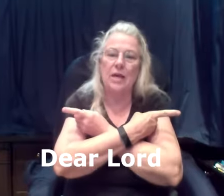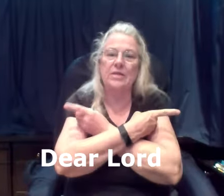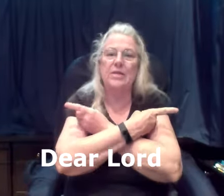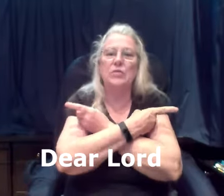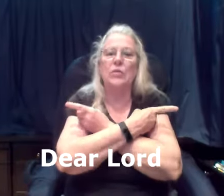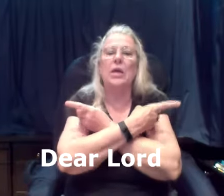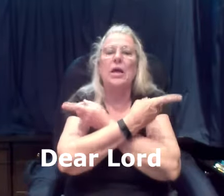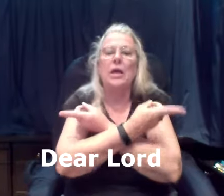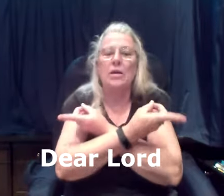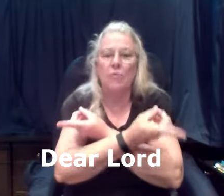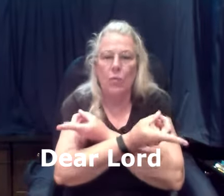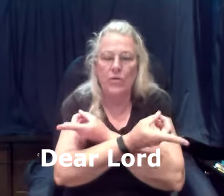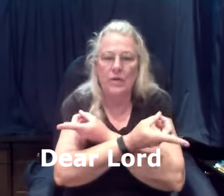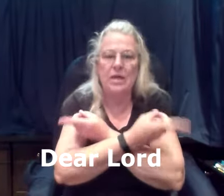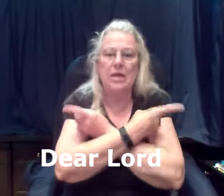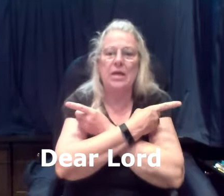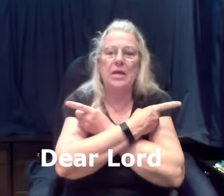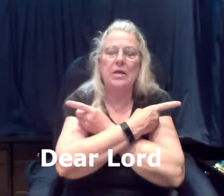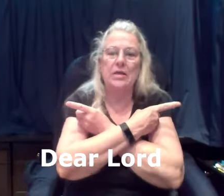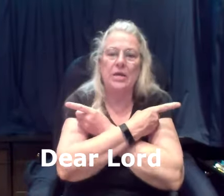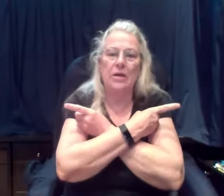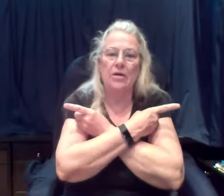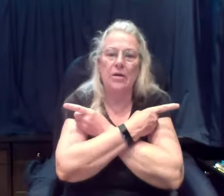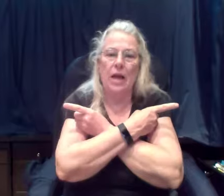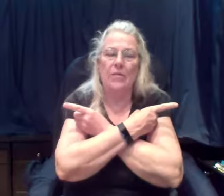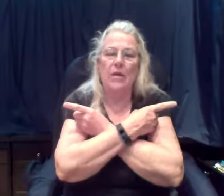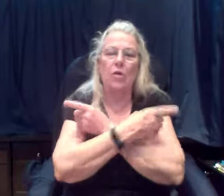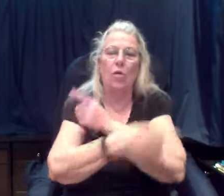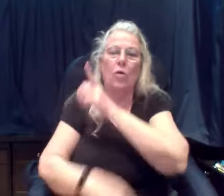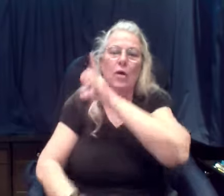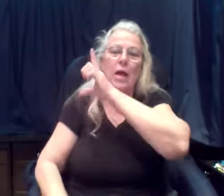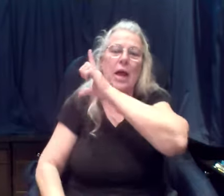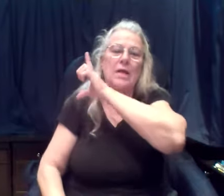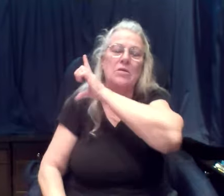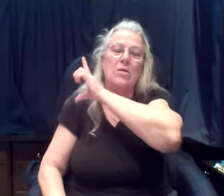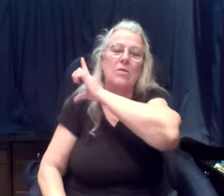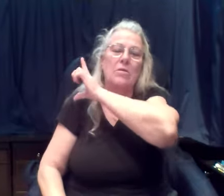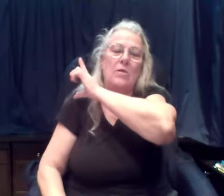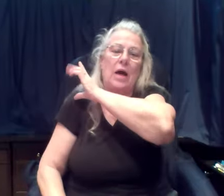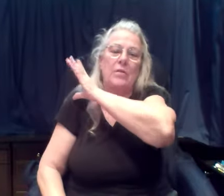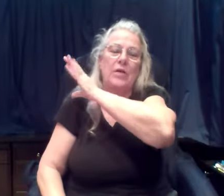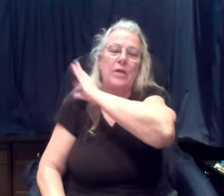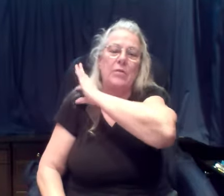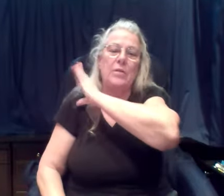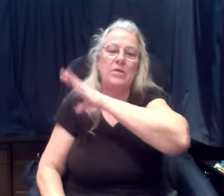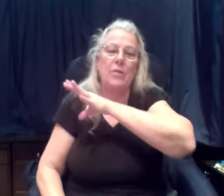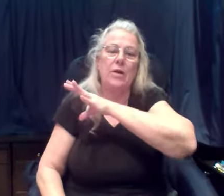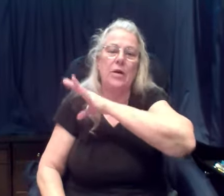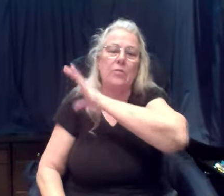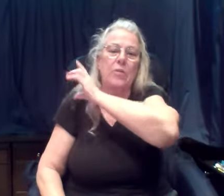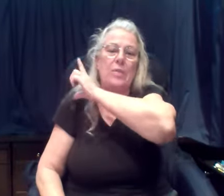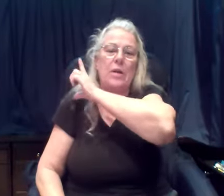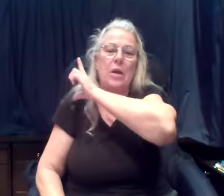this one with the D, dear, and then Lord, as long, think of the Miss America ribbon,